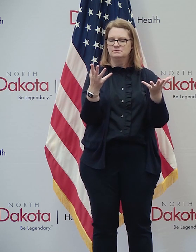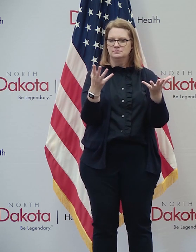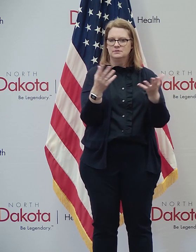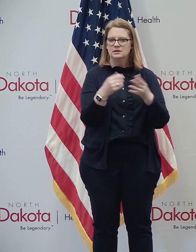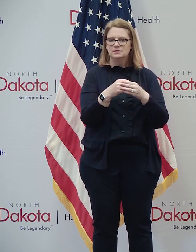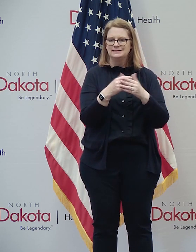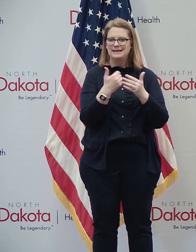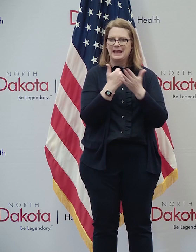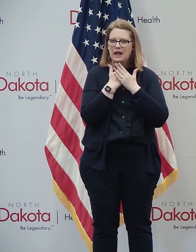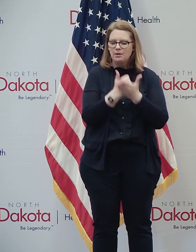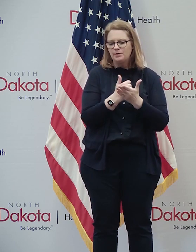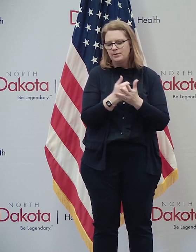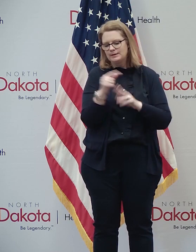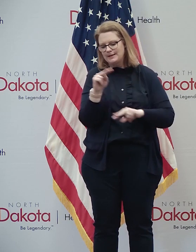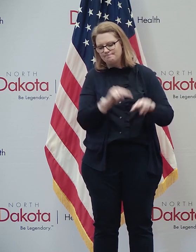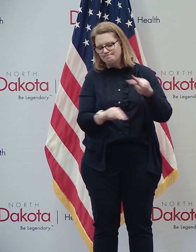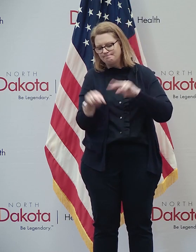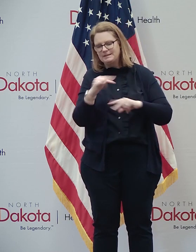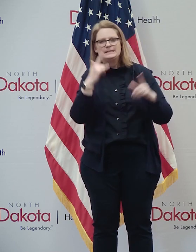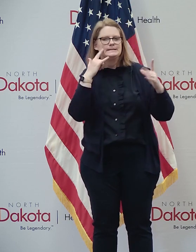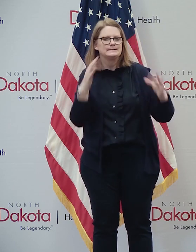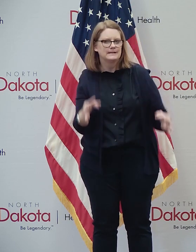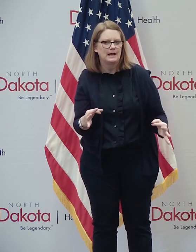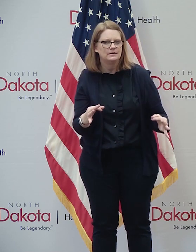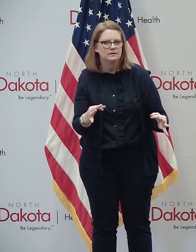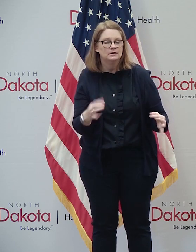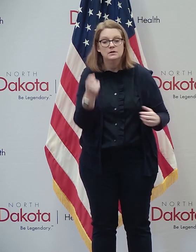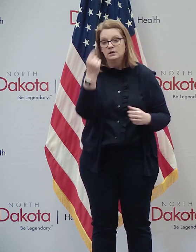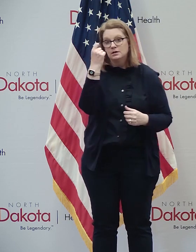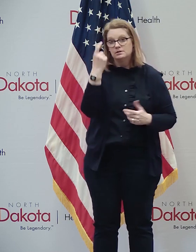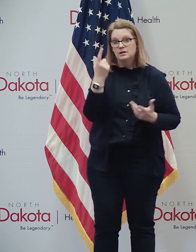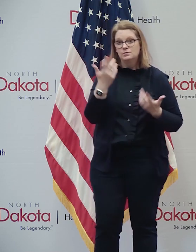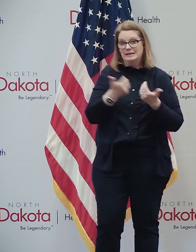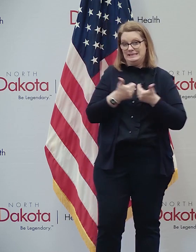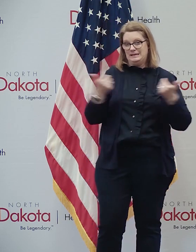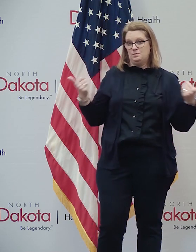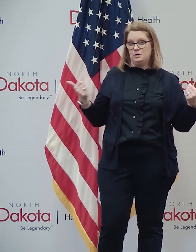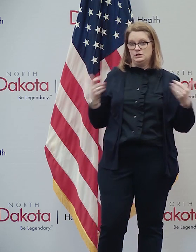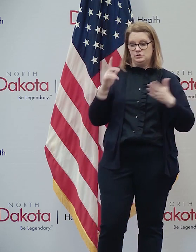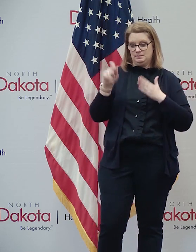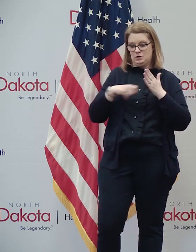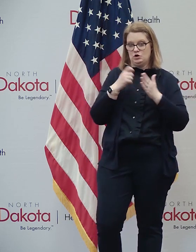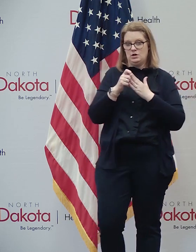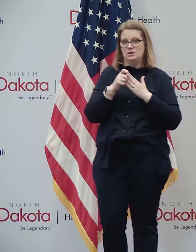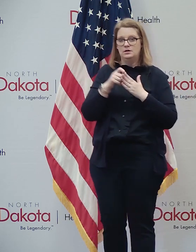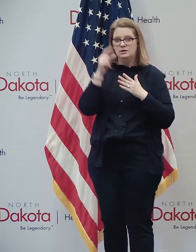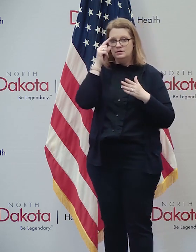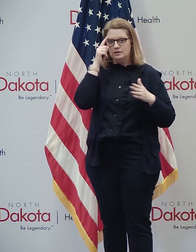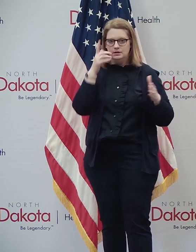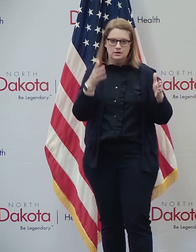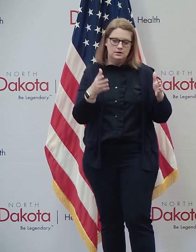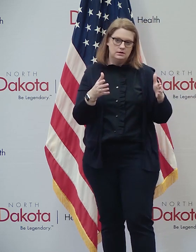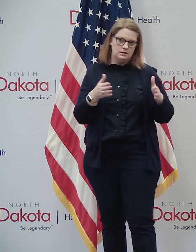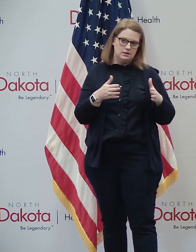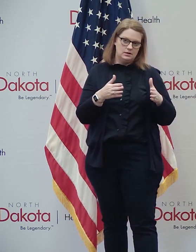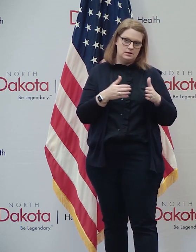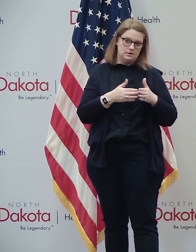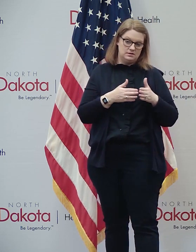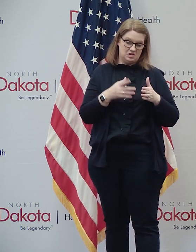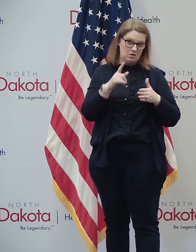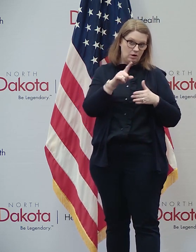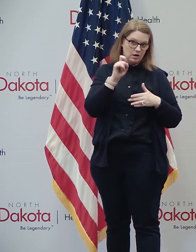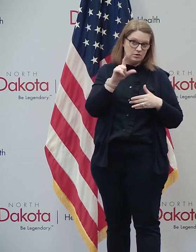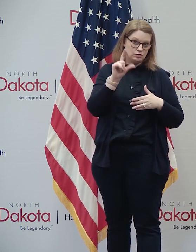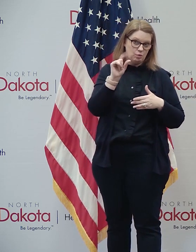you through that, and with the idea, again, that we're trying to create a separation period between when the general population of